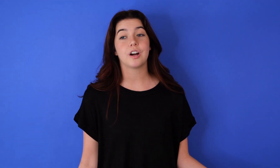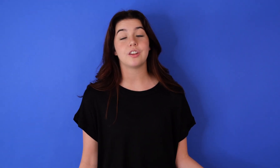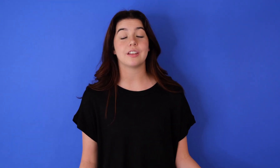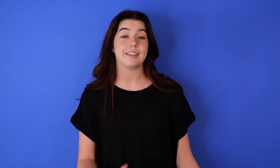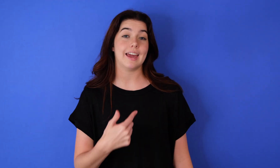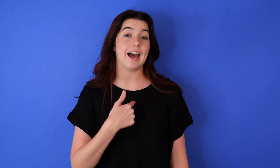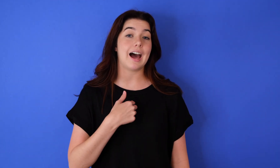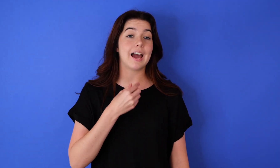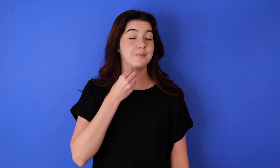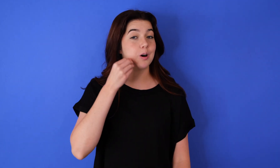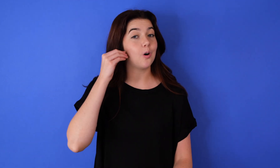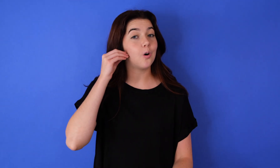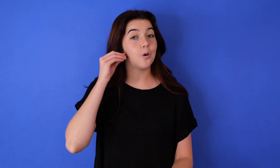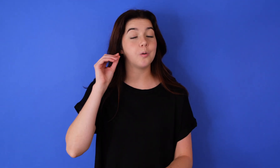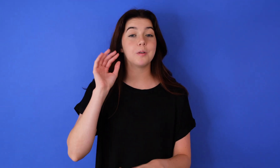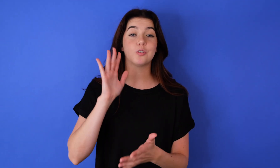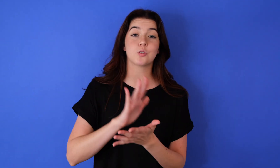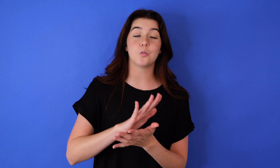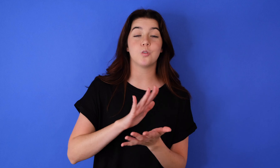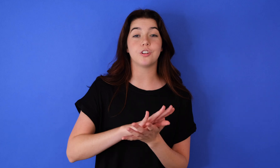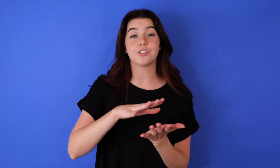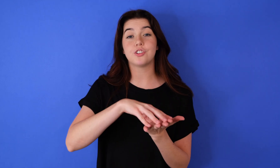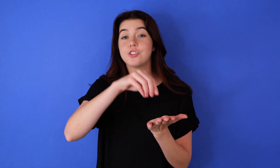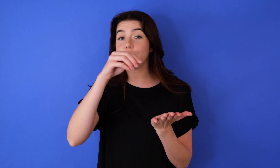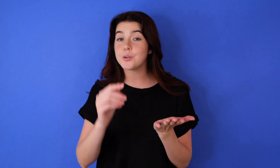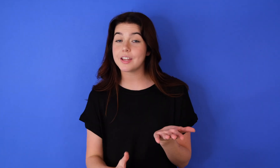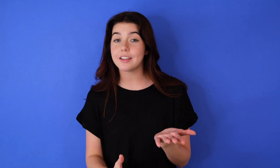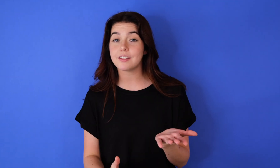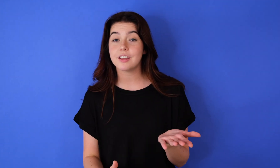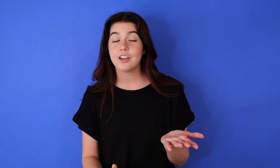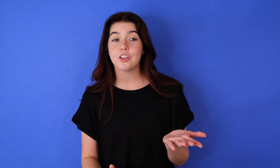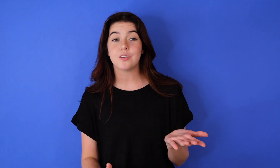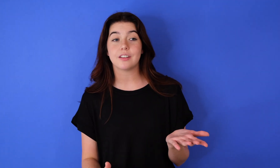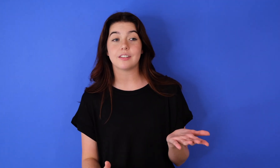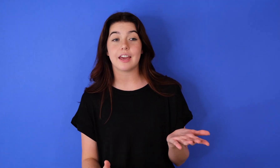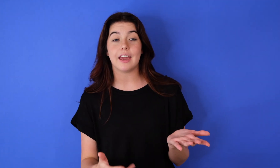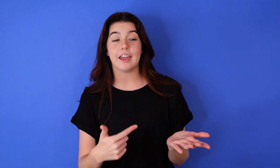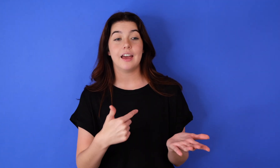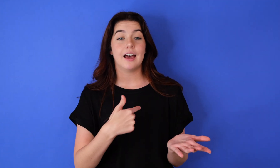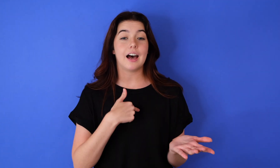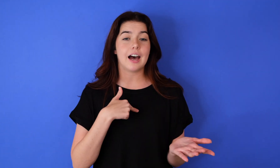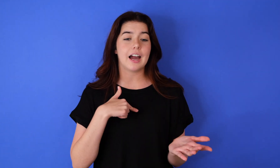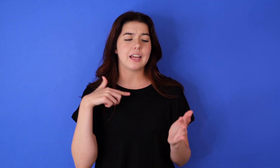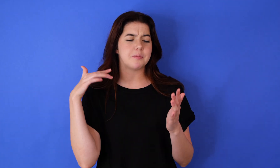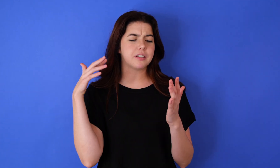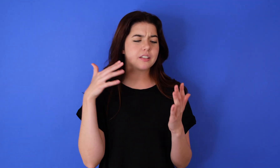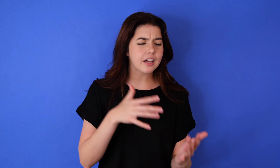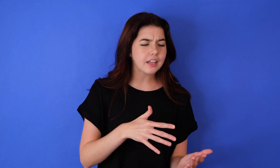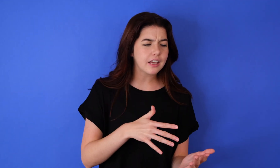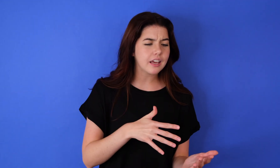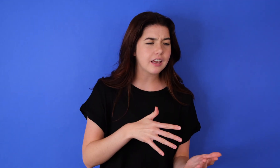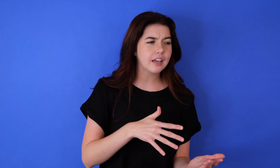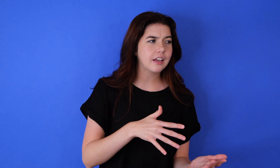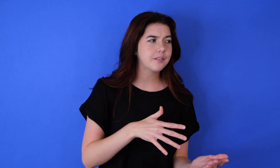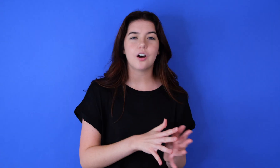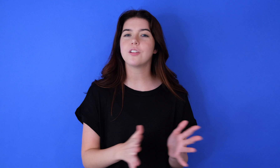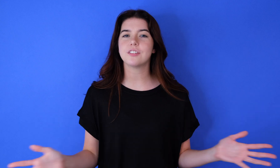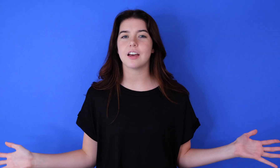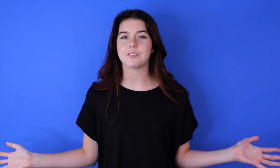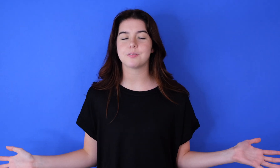you could say, I am a homeschool student. You could say, I am studying, all this stuff.